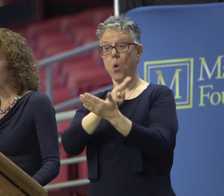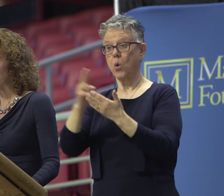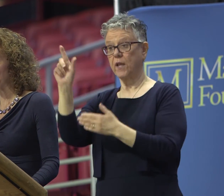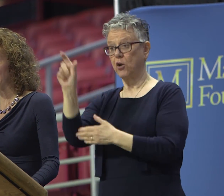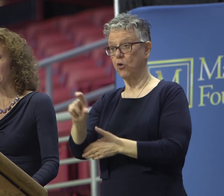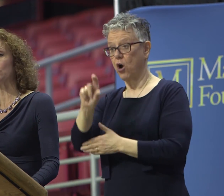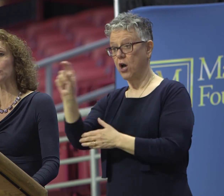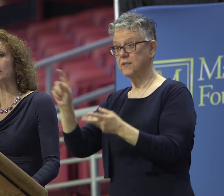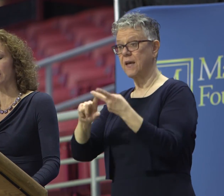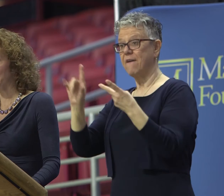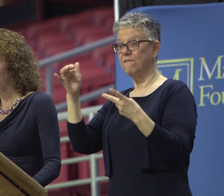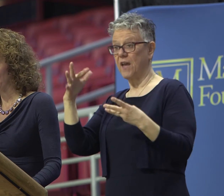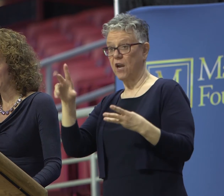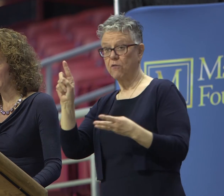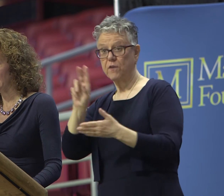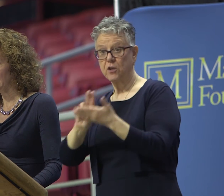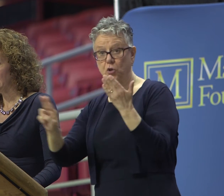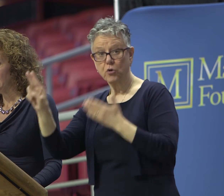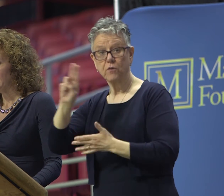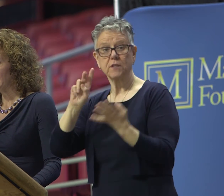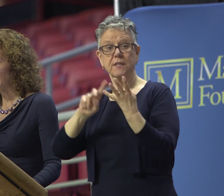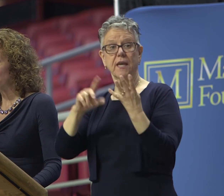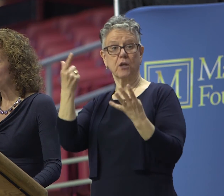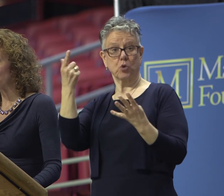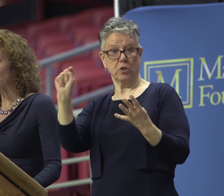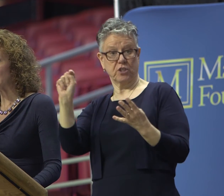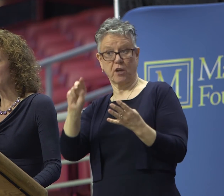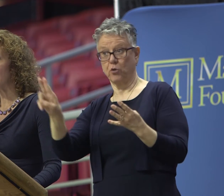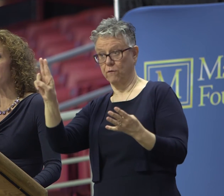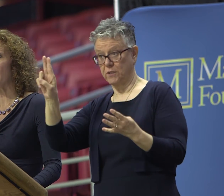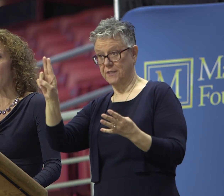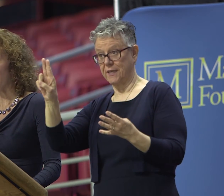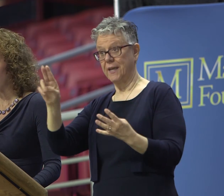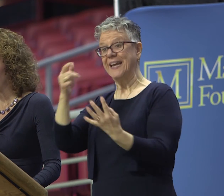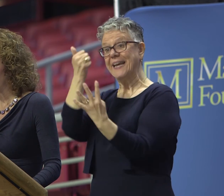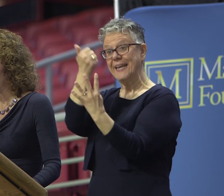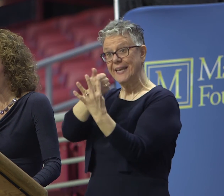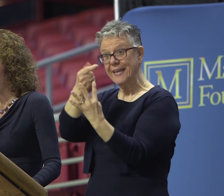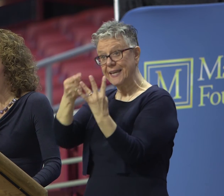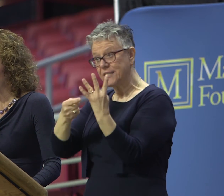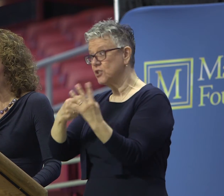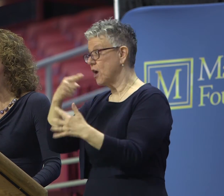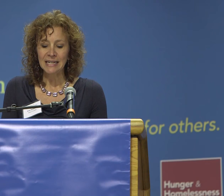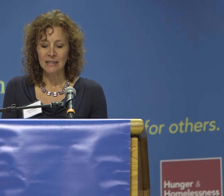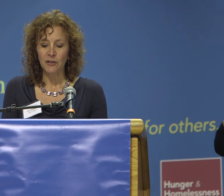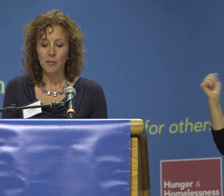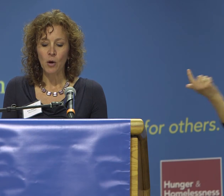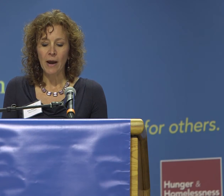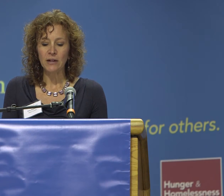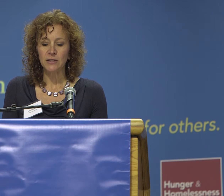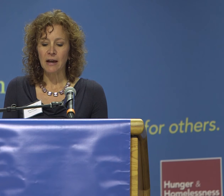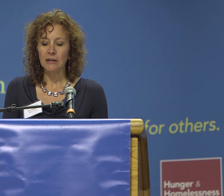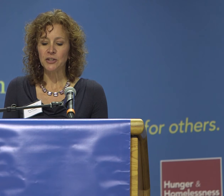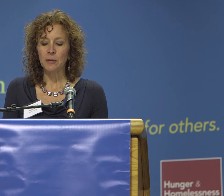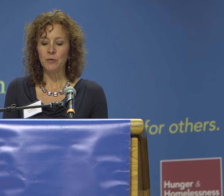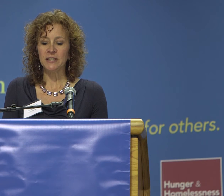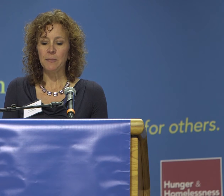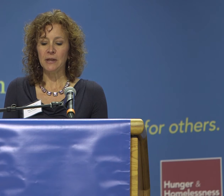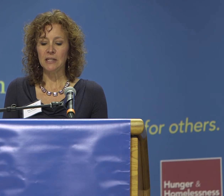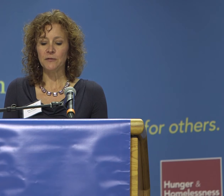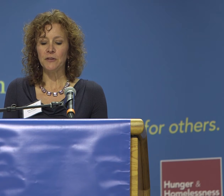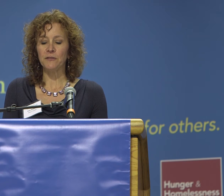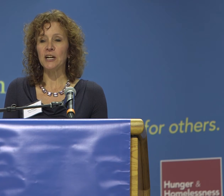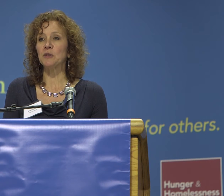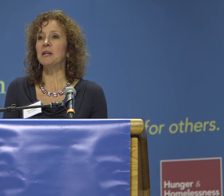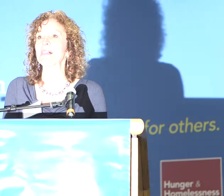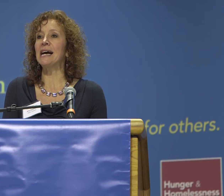Fairfield University, and Georgetown University. Each school, among all of you, have selected their Maguire Scholarship